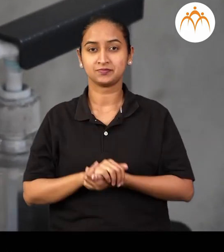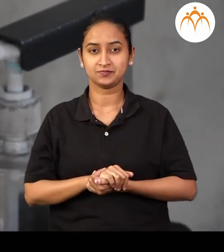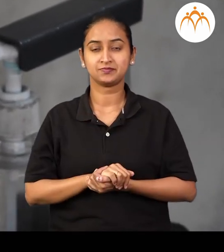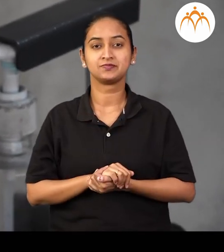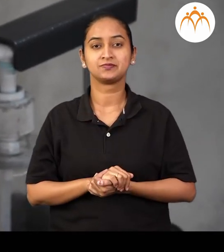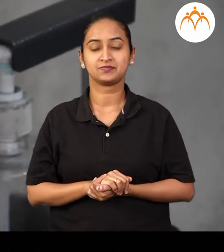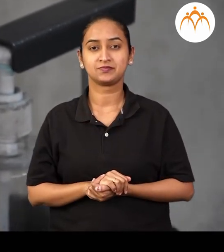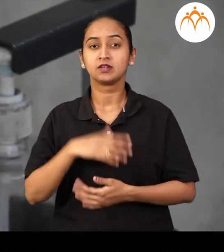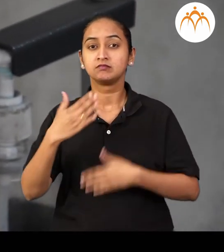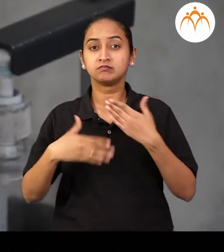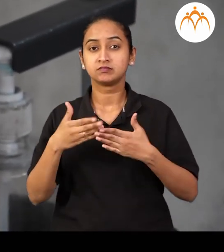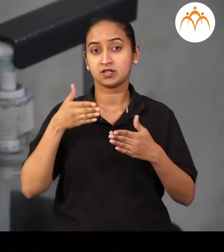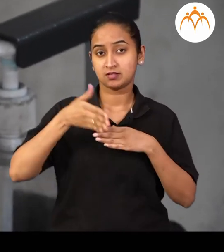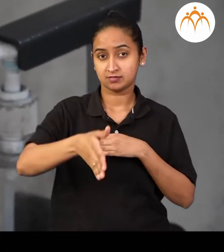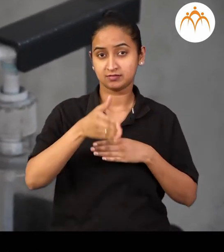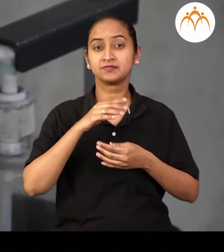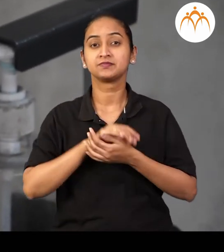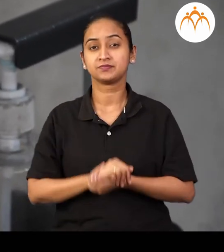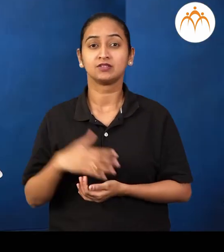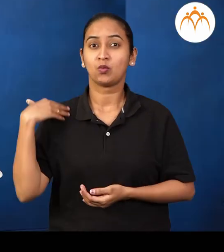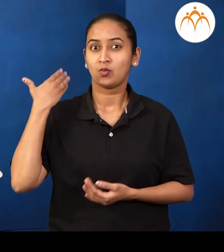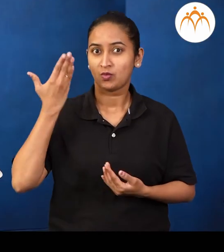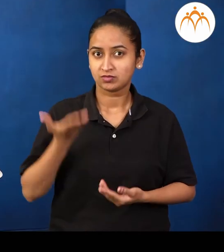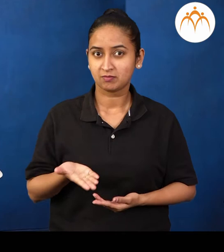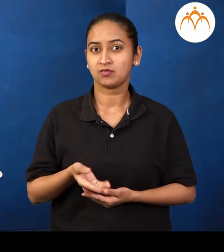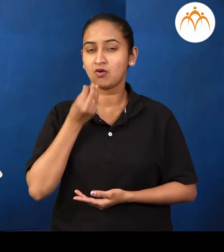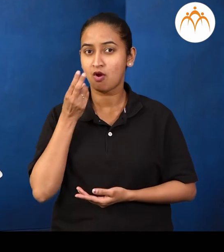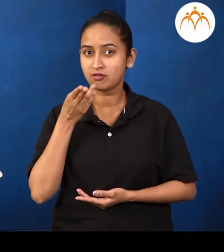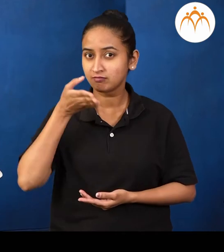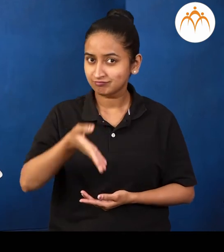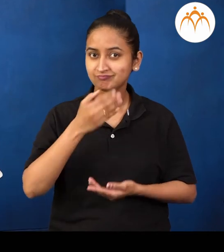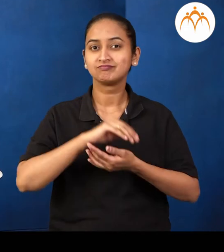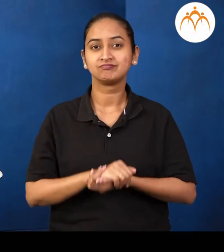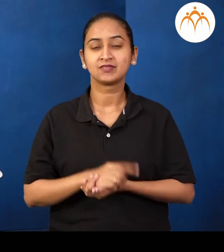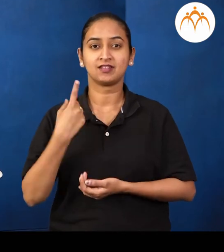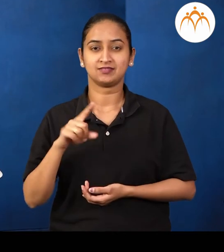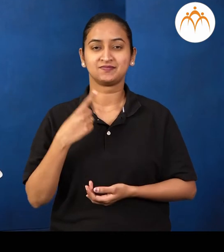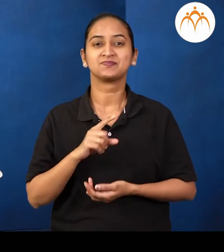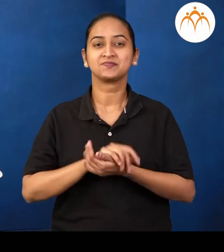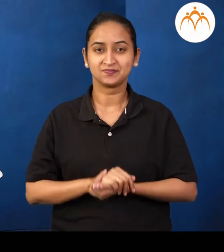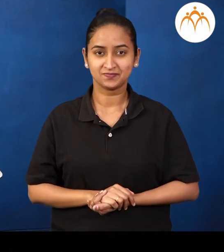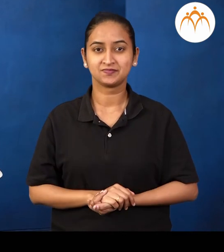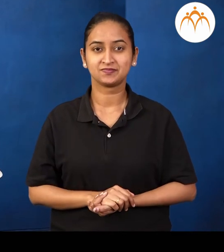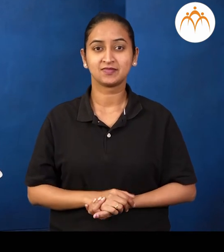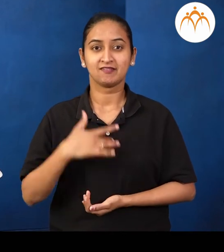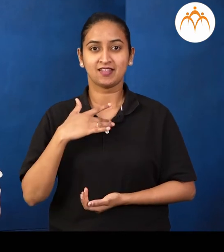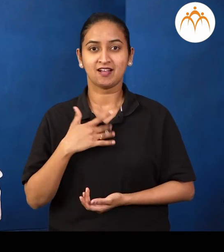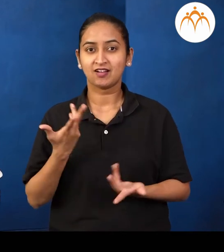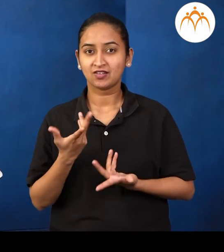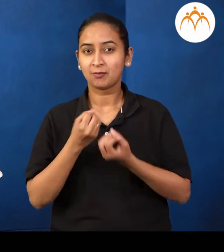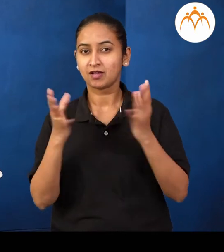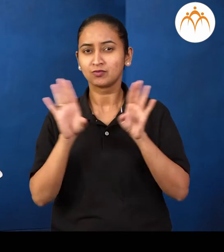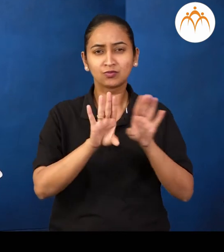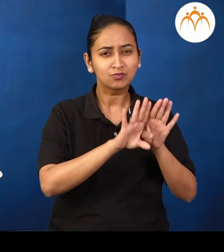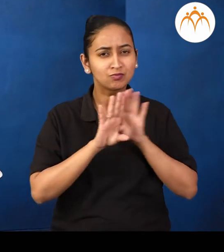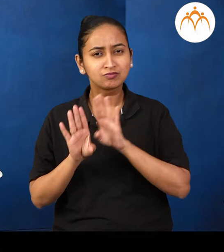cleaned their hands with the hand sanitizer. Mom, haven't we come to a restaurant after a long